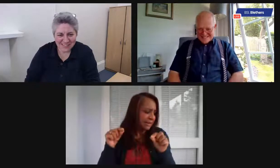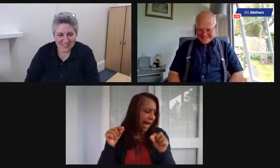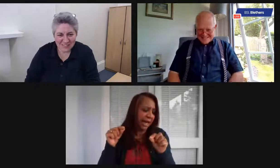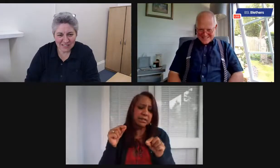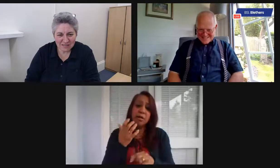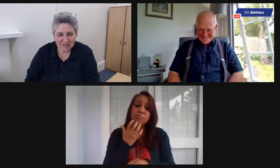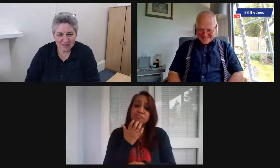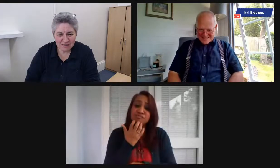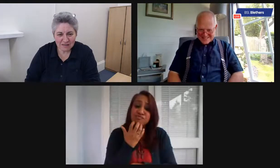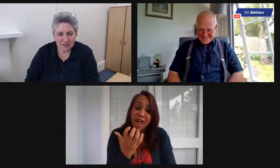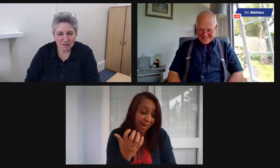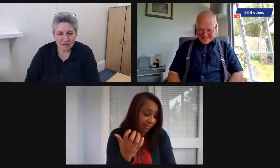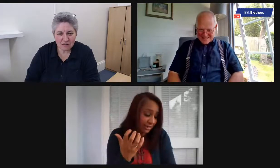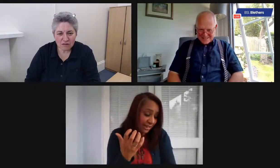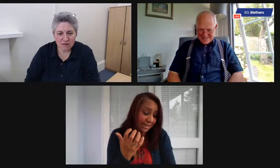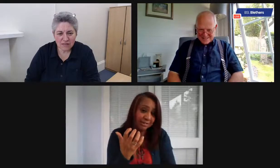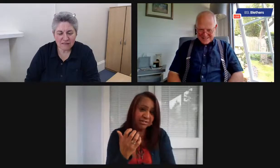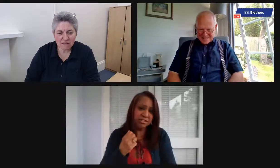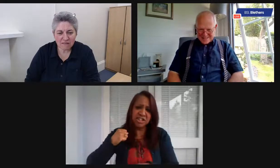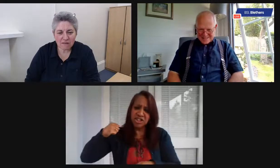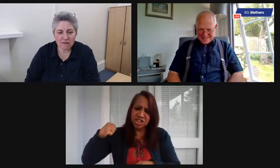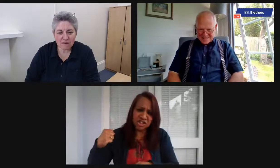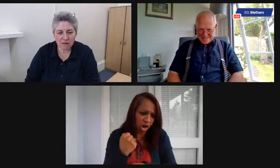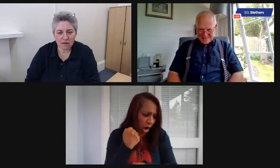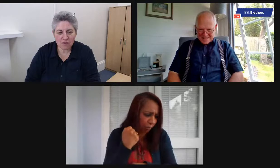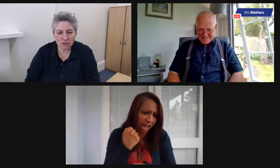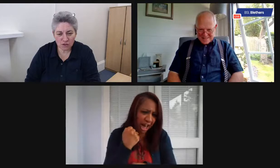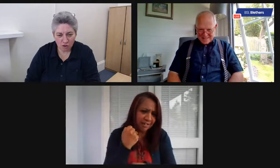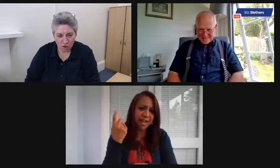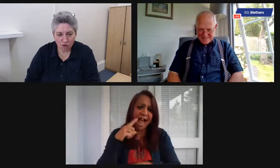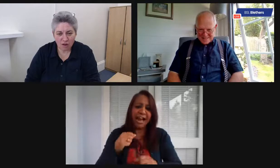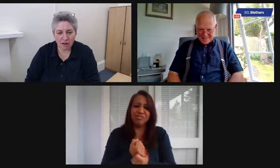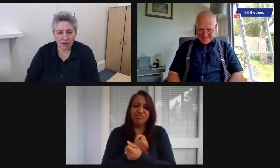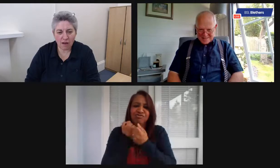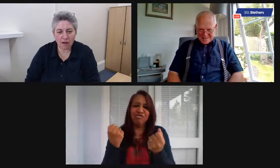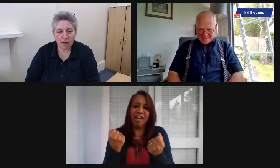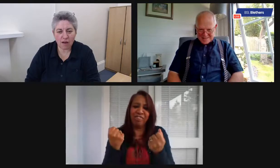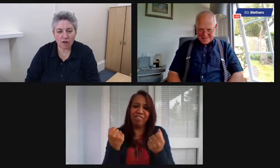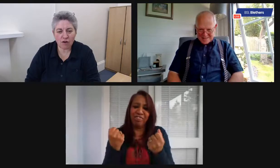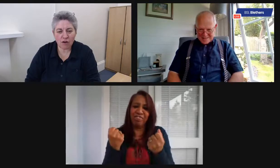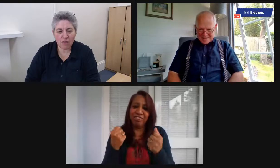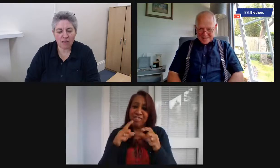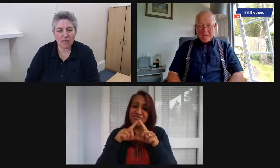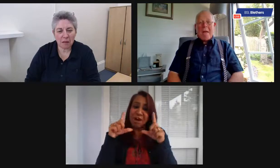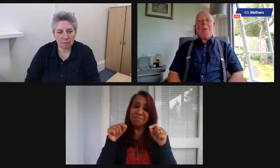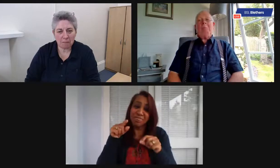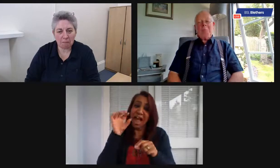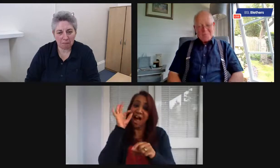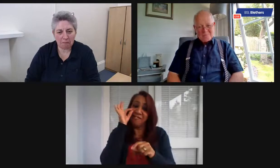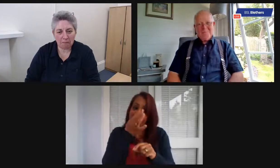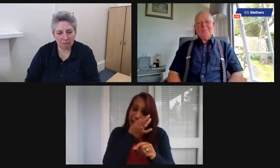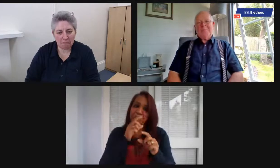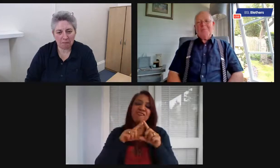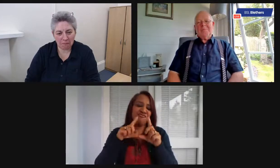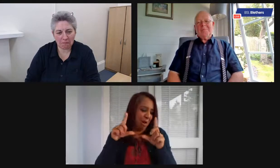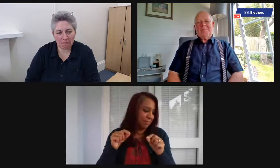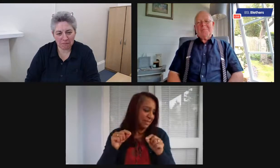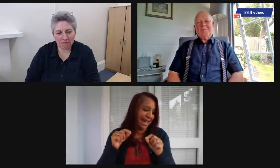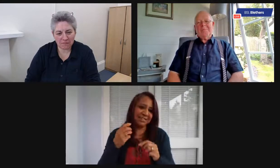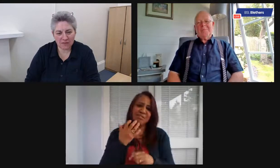were spot on. Oh, phew. And what it was they said that the thistle represented